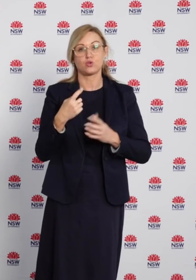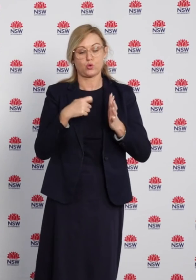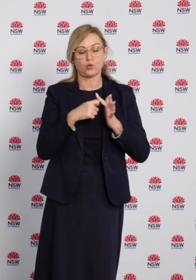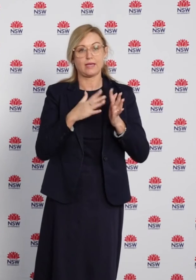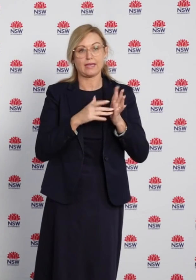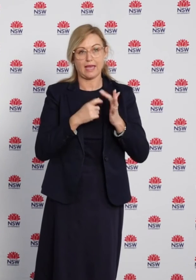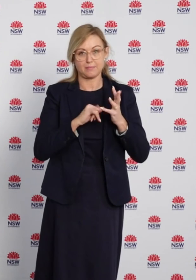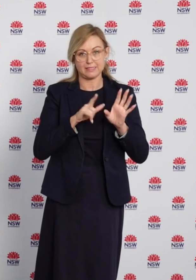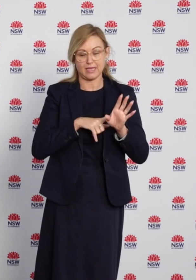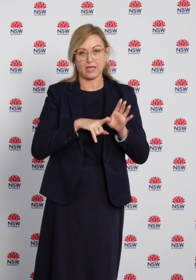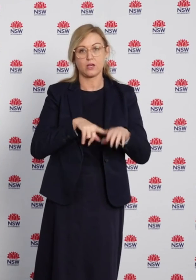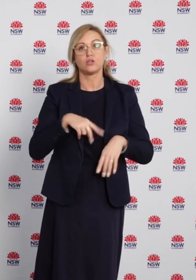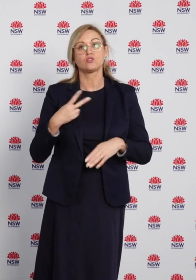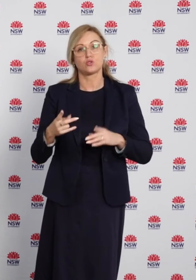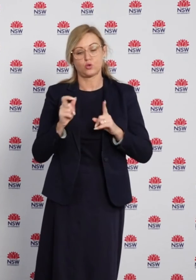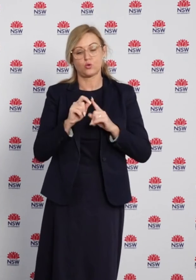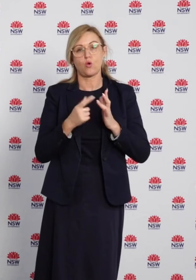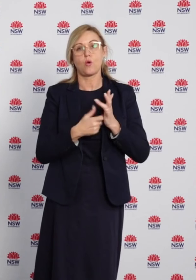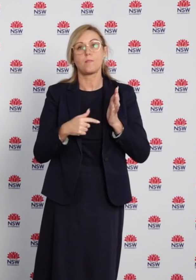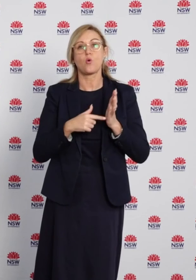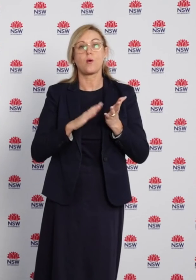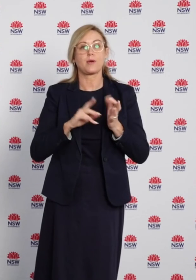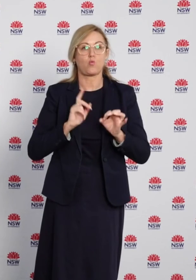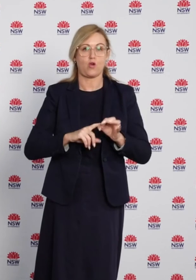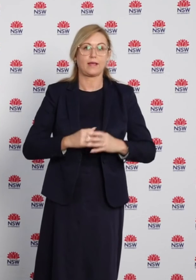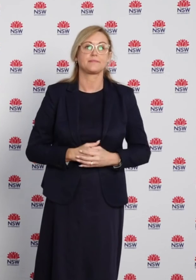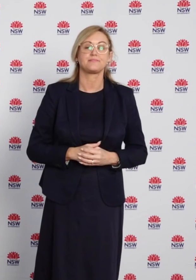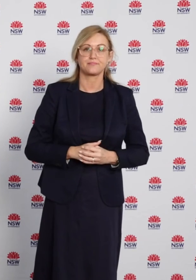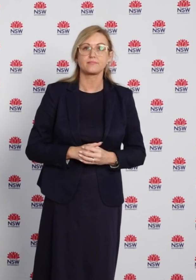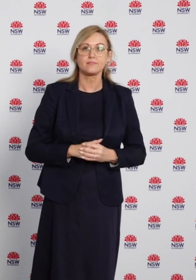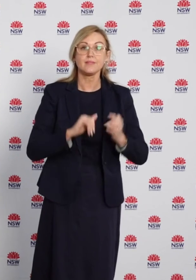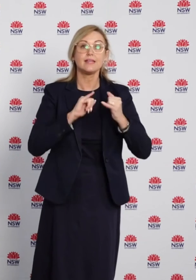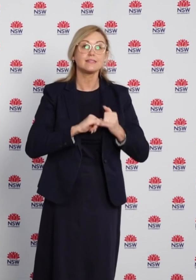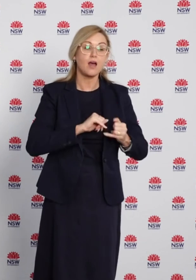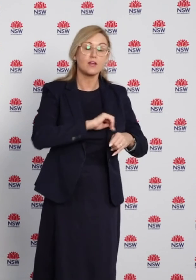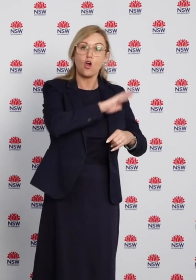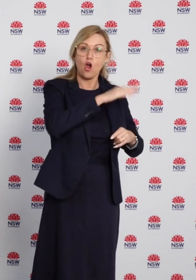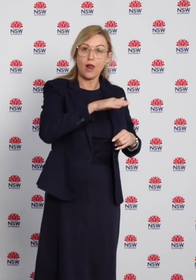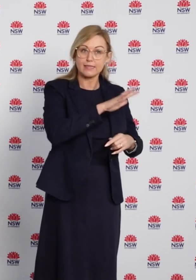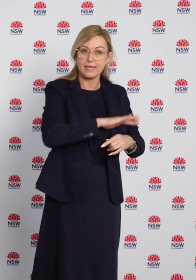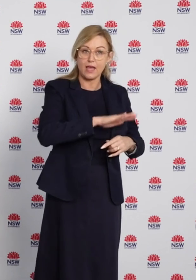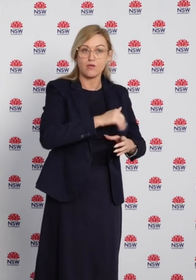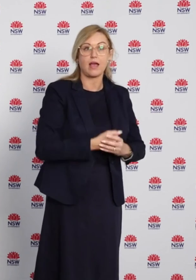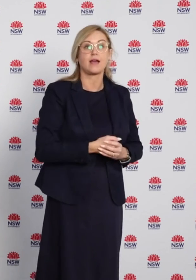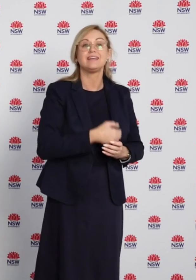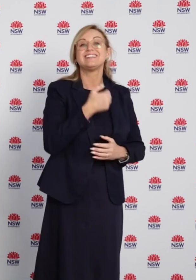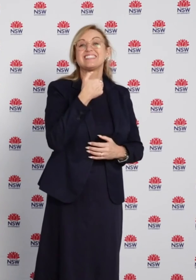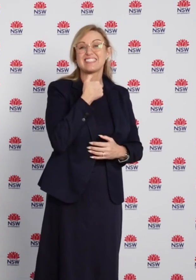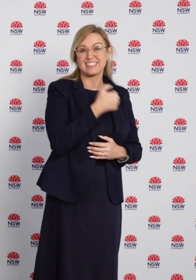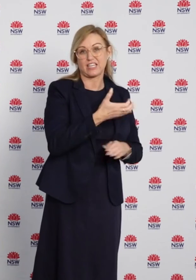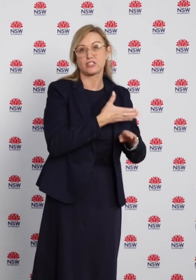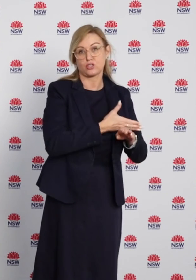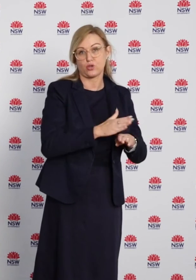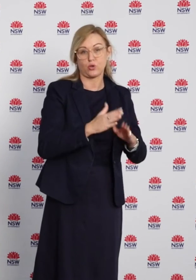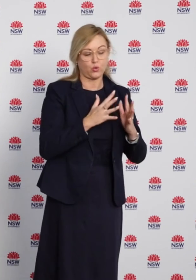and 1 from Port Macquarie. And in the southern Highlands area, there were 6 new cases reported in the Wingecarribee